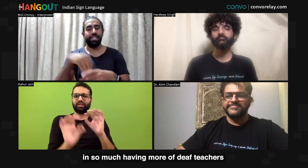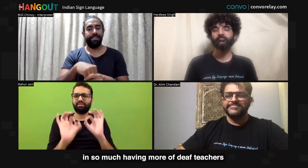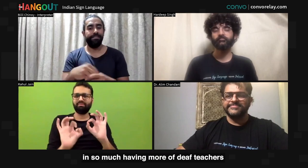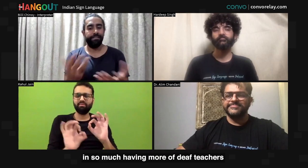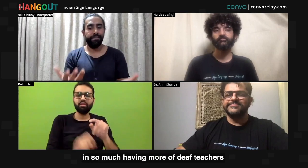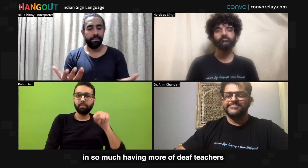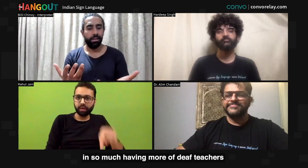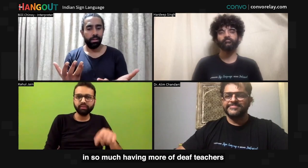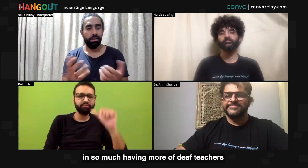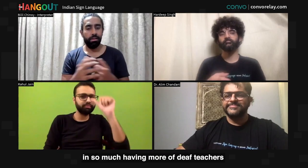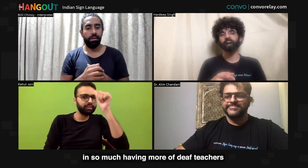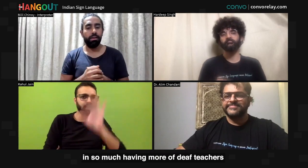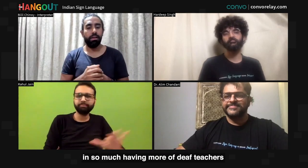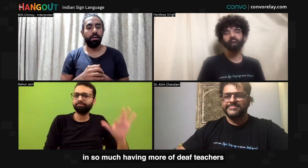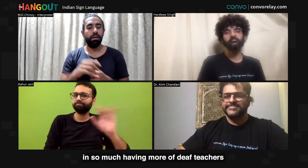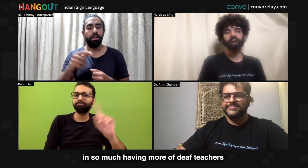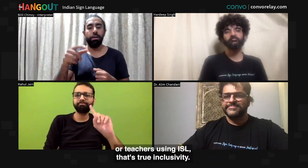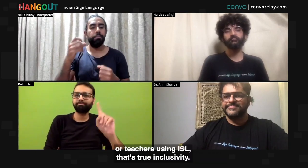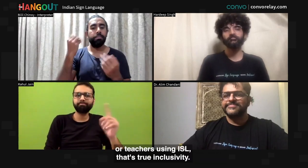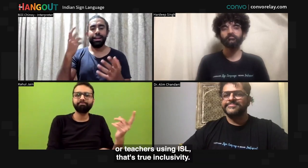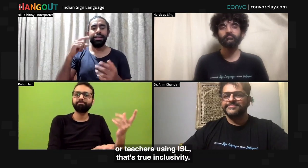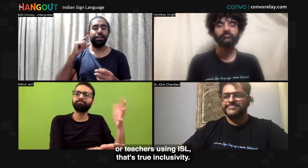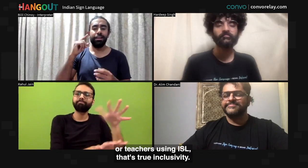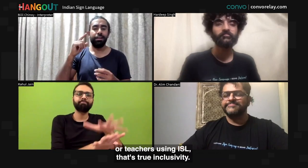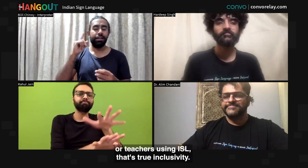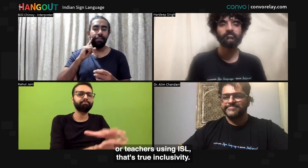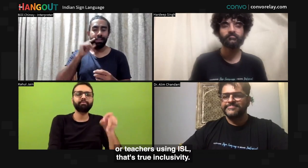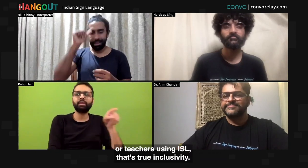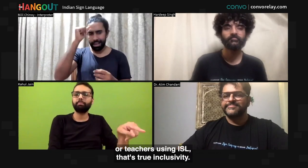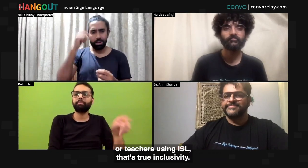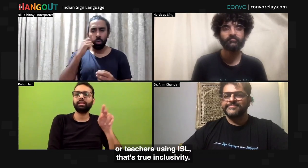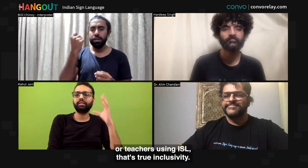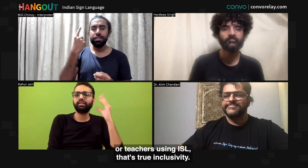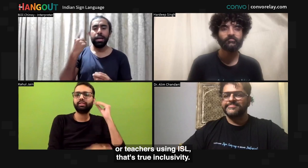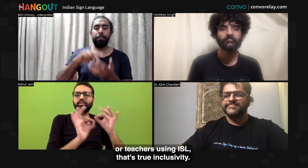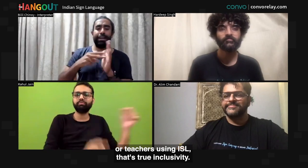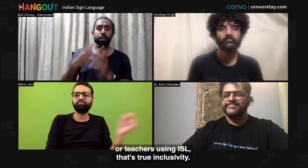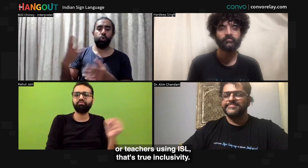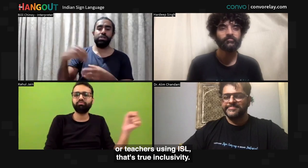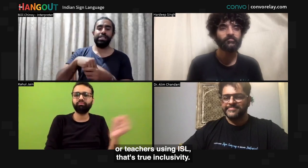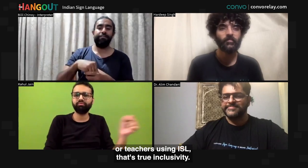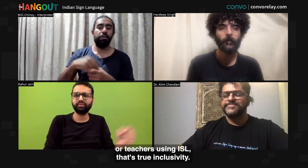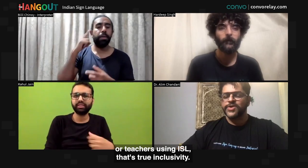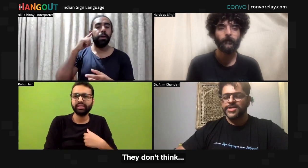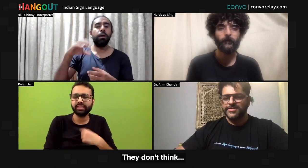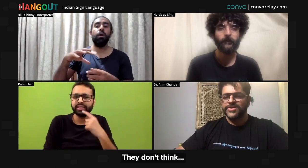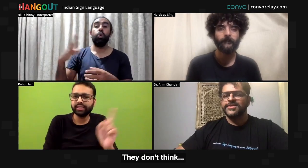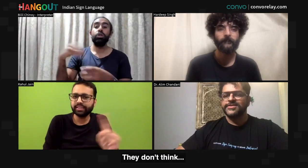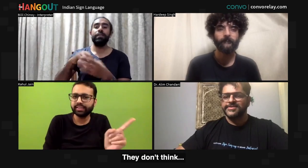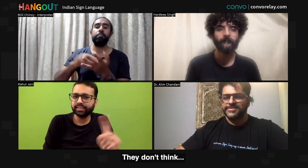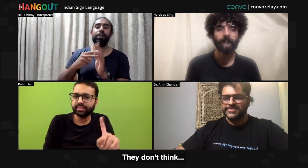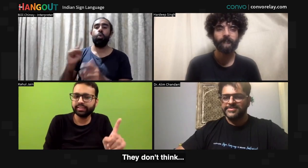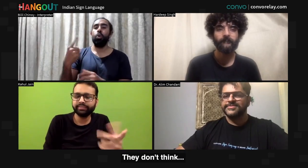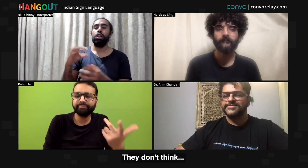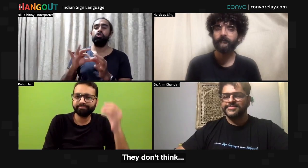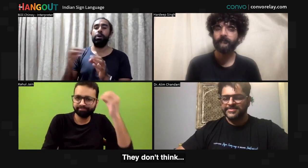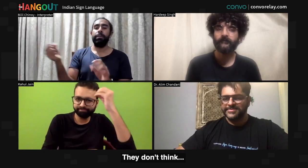much and having more of deaf teachers or teachers using ISL, that's true inclusive inclusivity. They don't, they don't think,